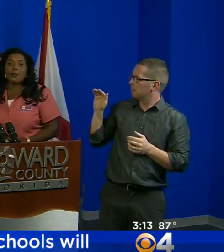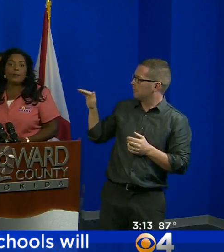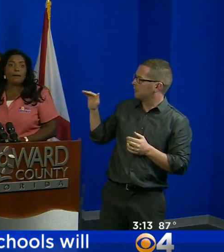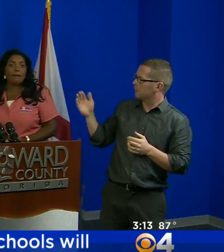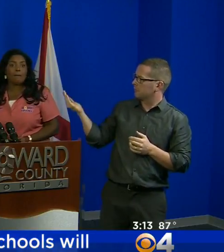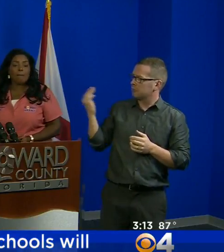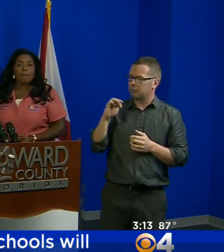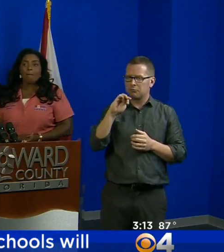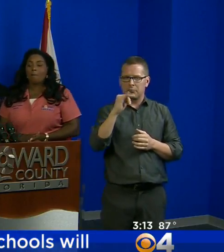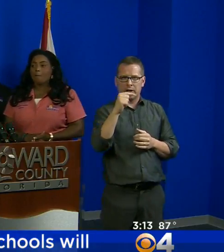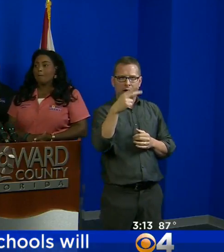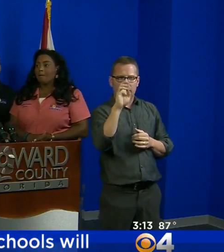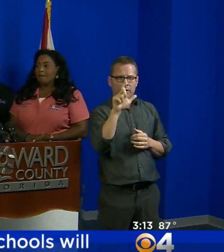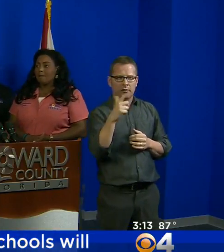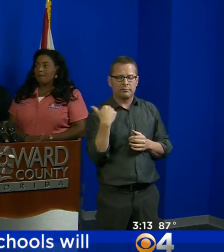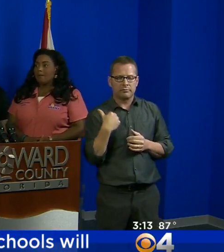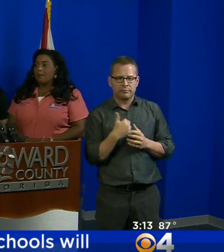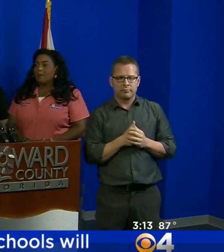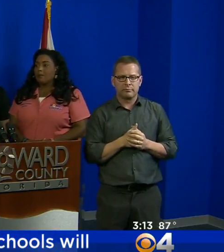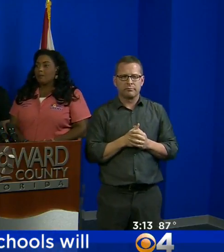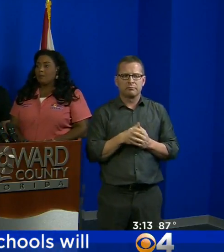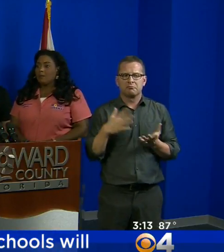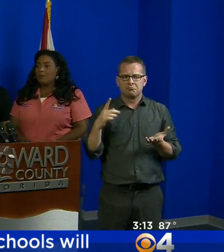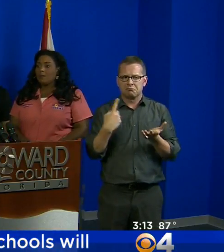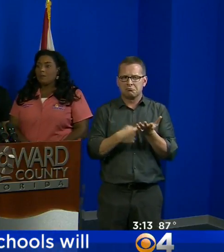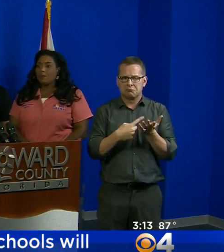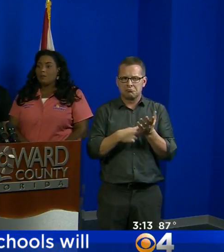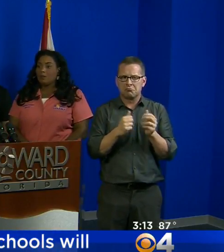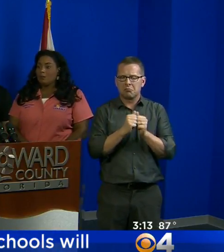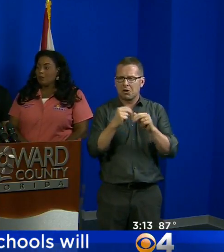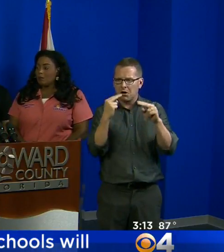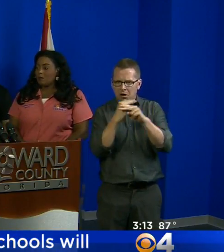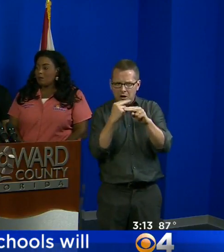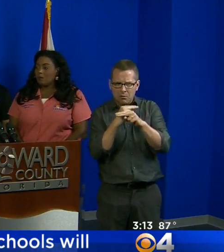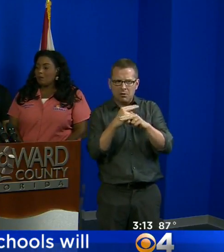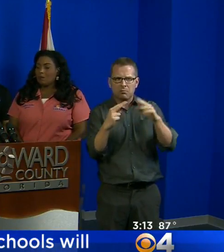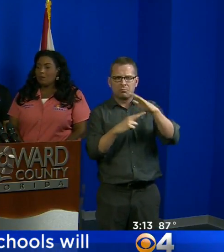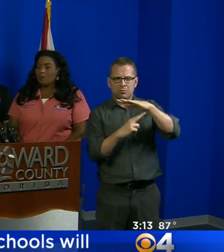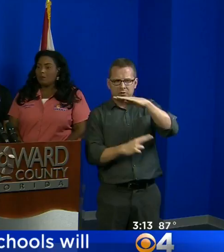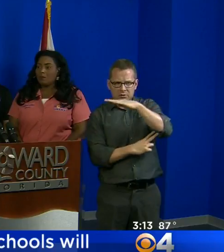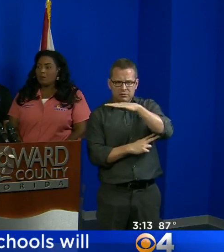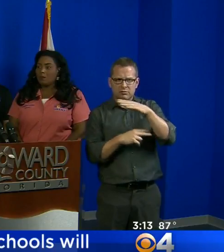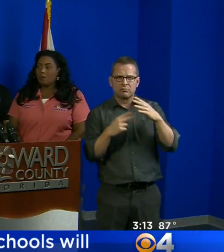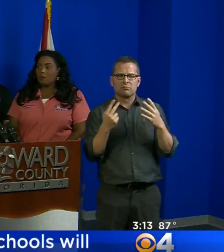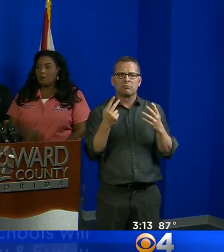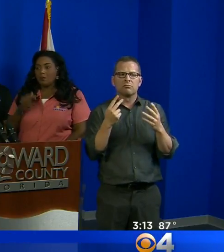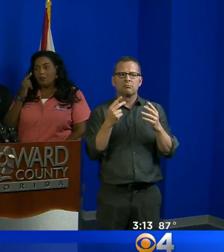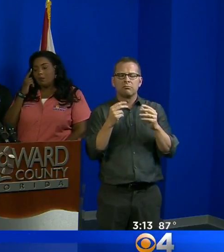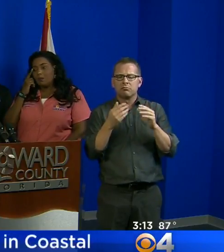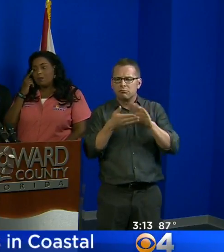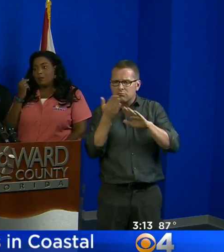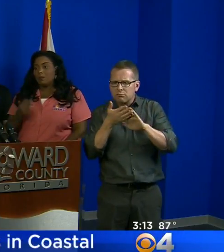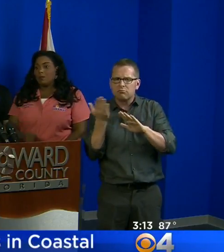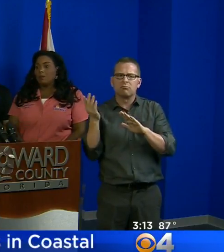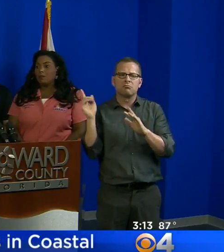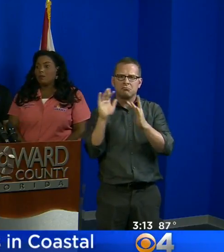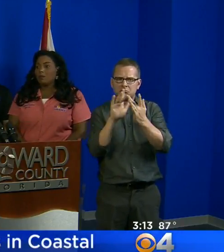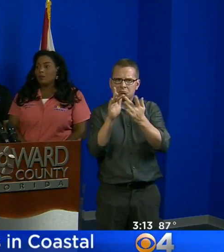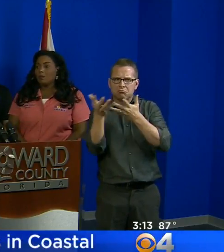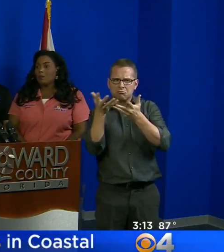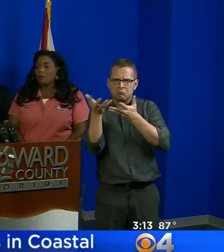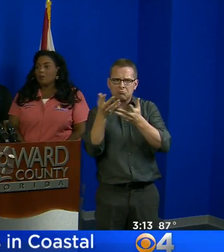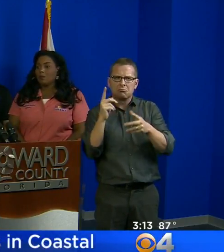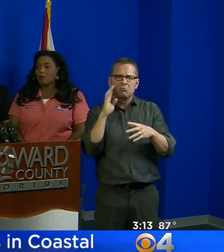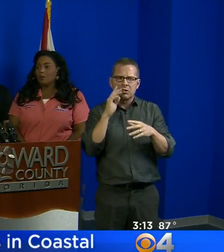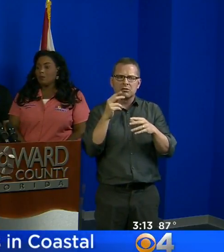mic. We've been in discussions with our highway and bridge maintenance. I believe they're looking at enacting the flotilla plan. It's a